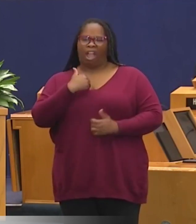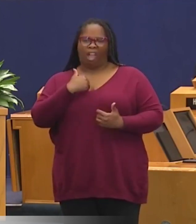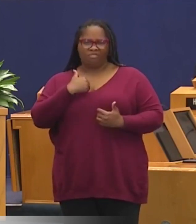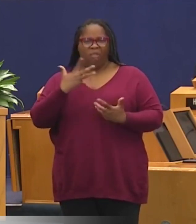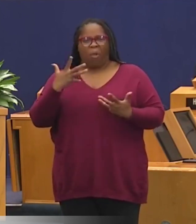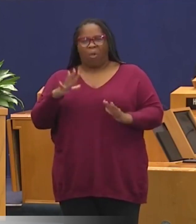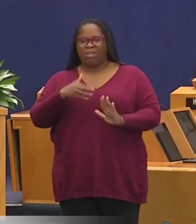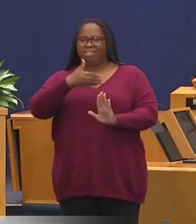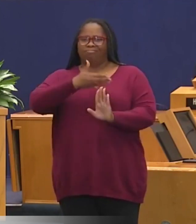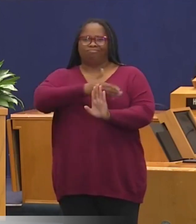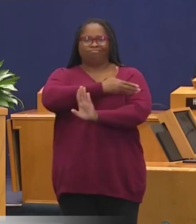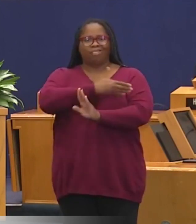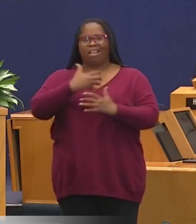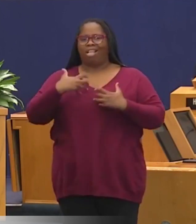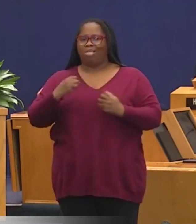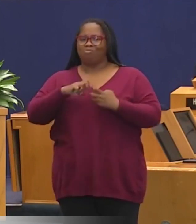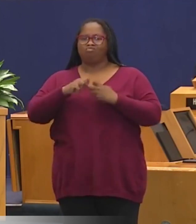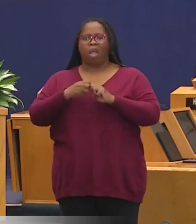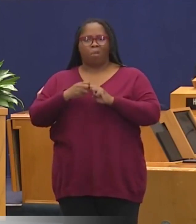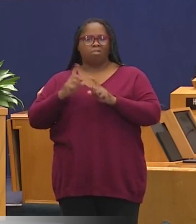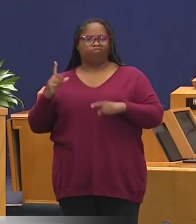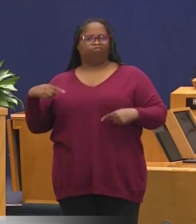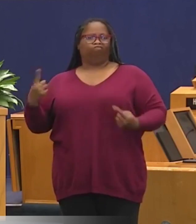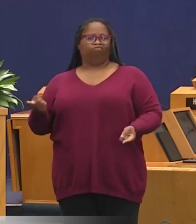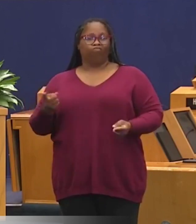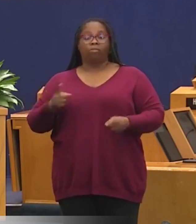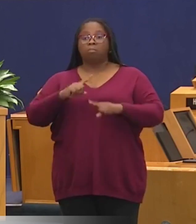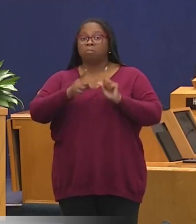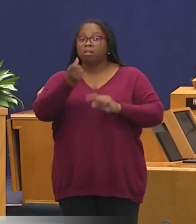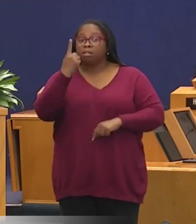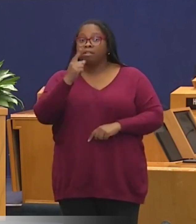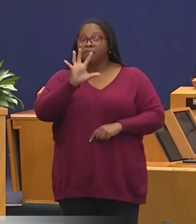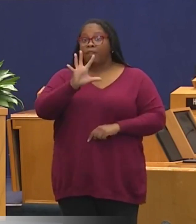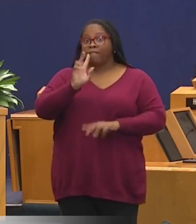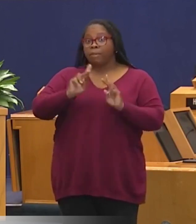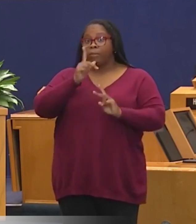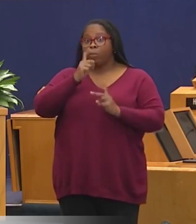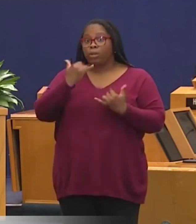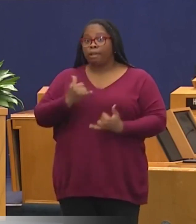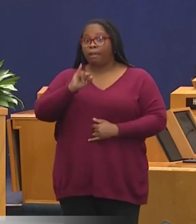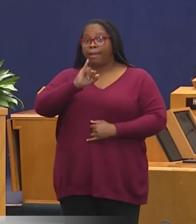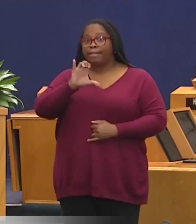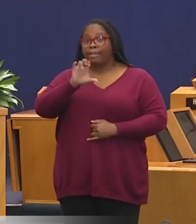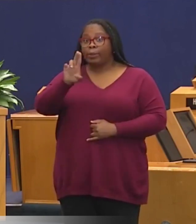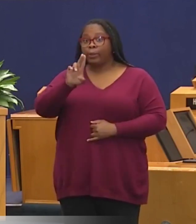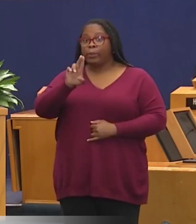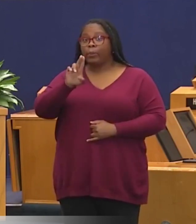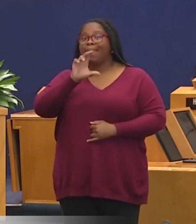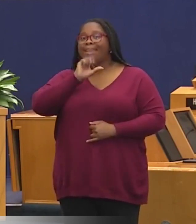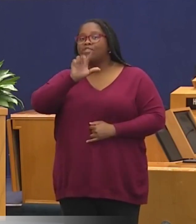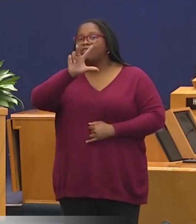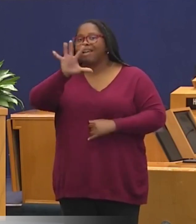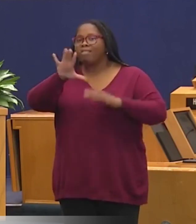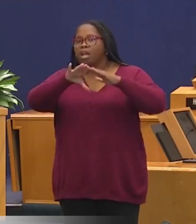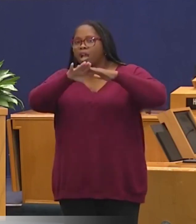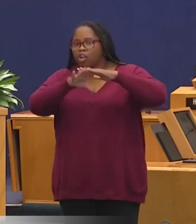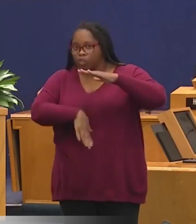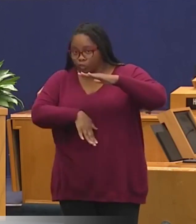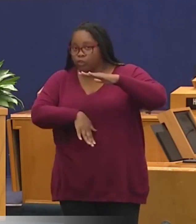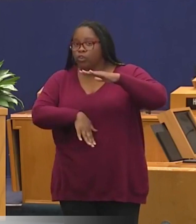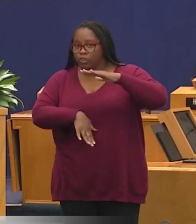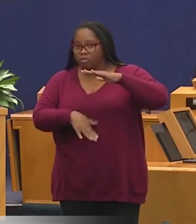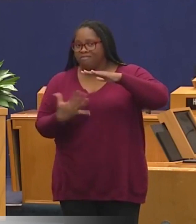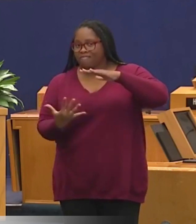health conditions. But I do want to note that 5 people in the ICU are under the age of 35,